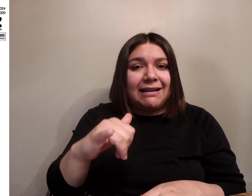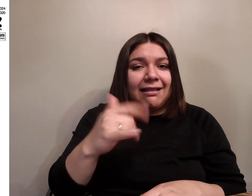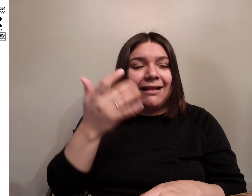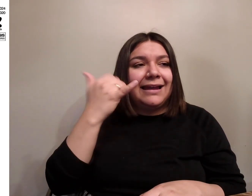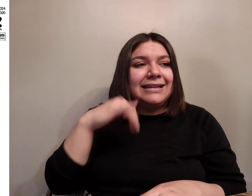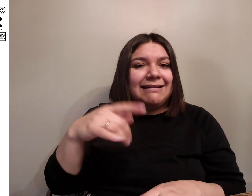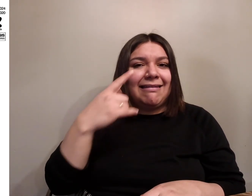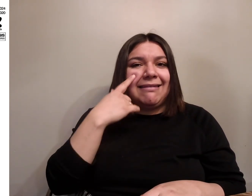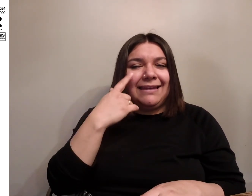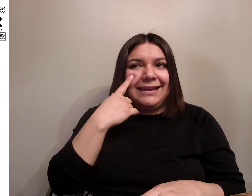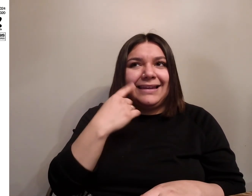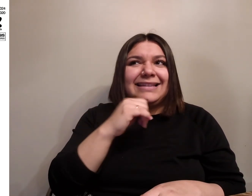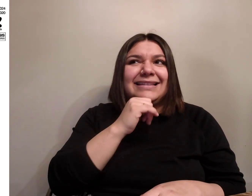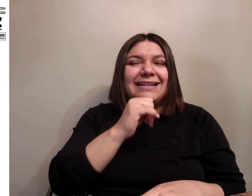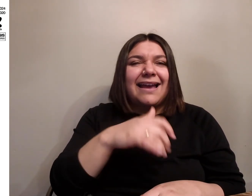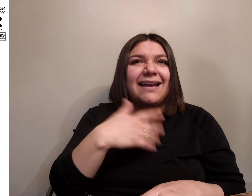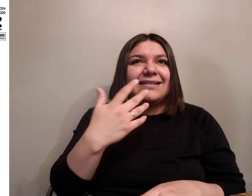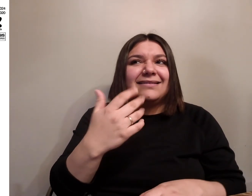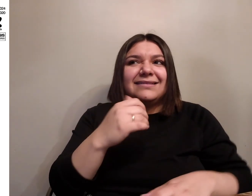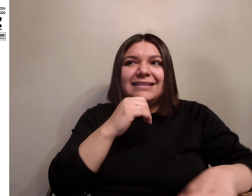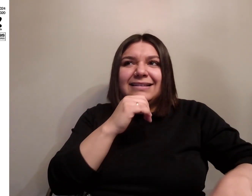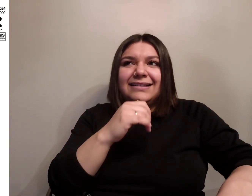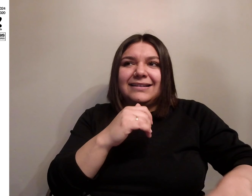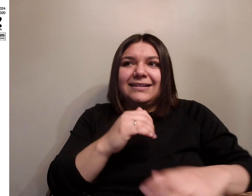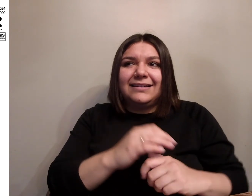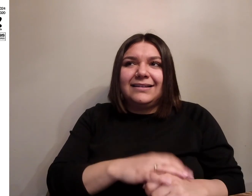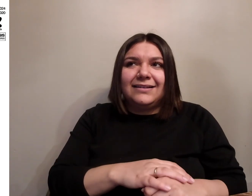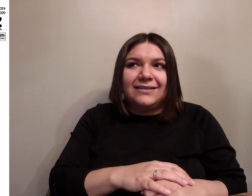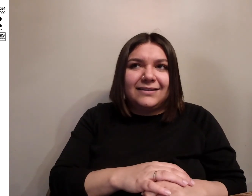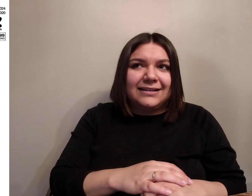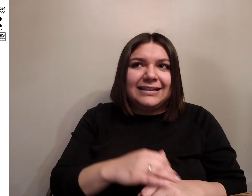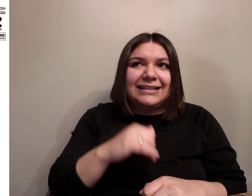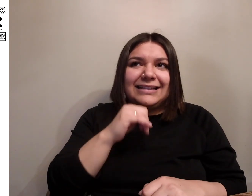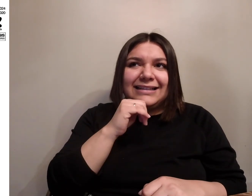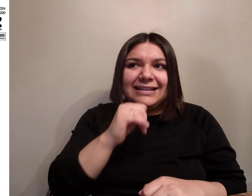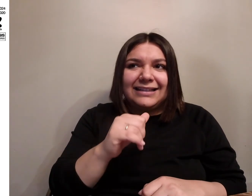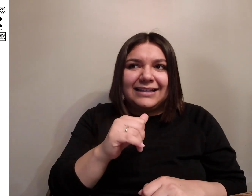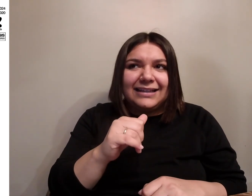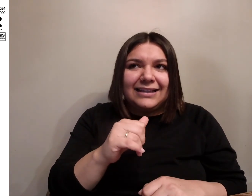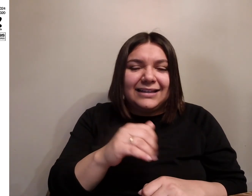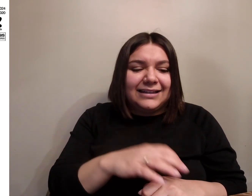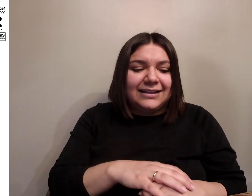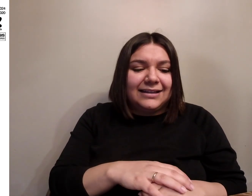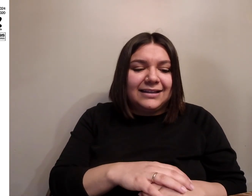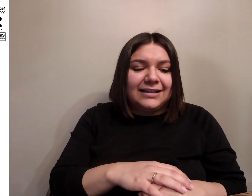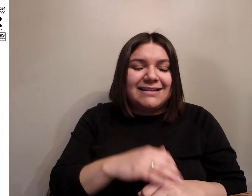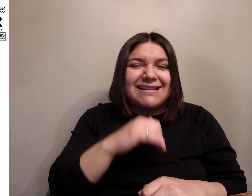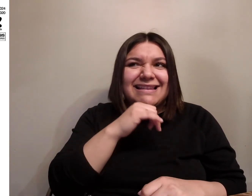yeah, and I still think that it's not a very